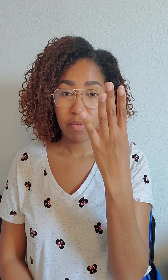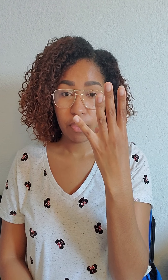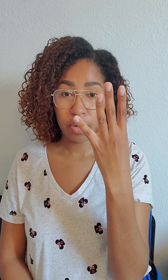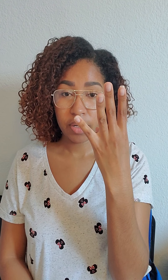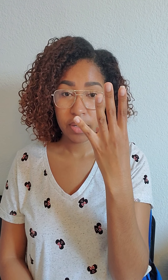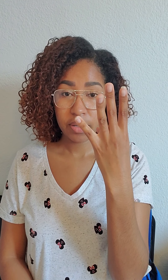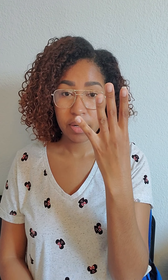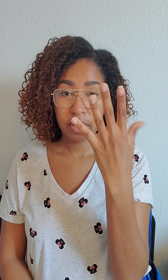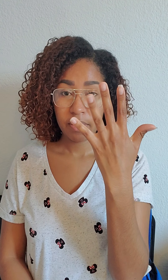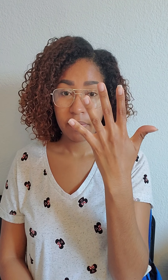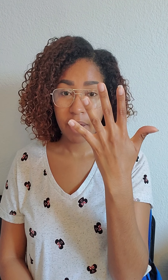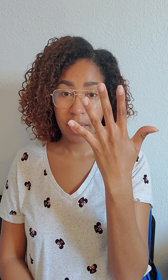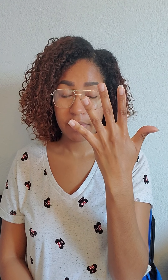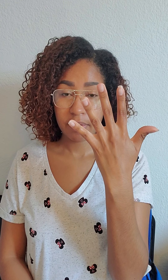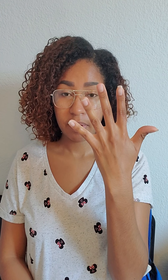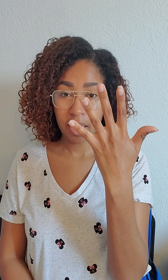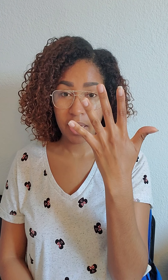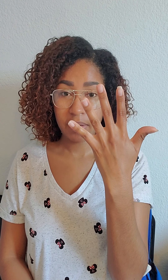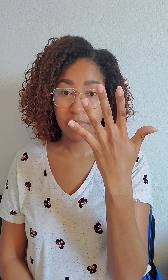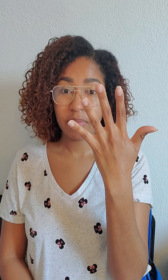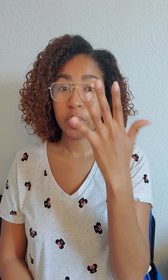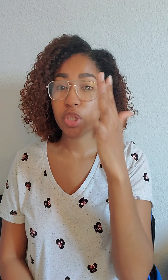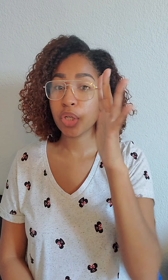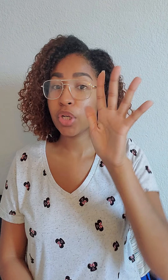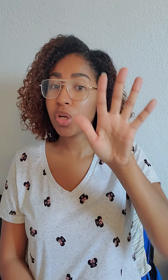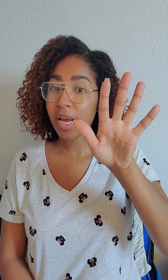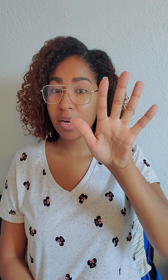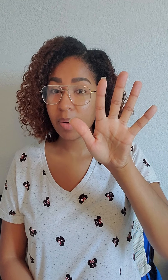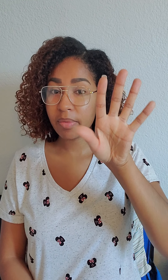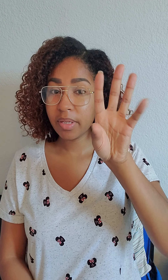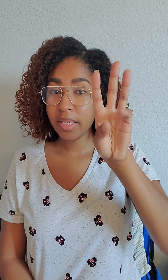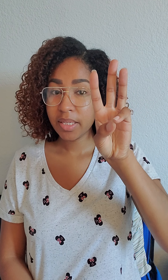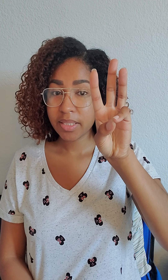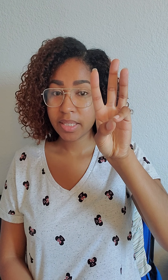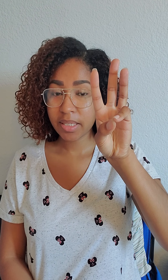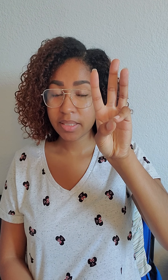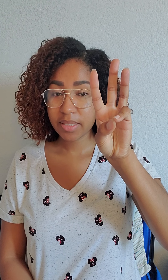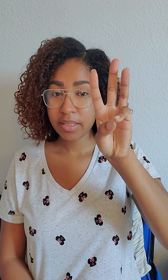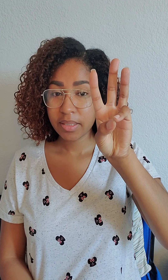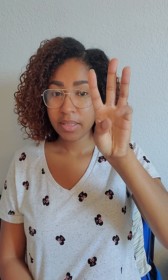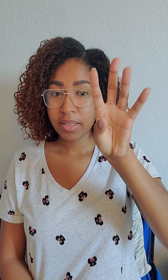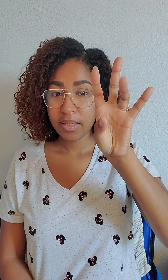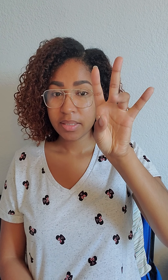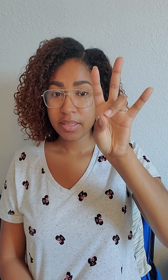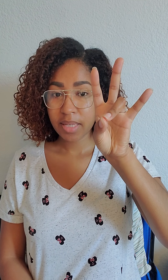4, 5, okay? We turn our hand around. 6,